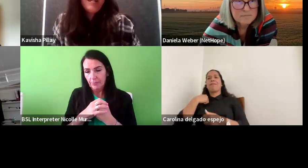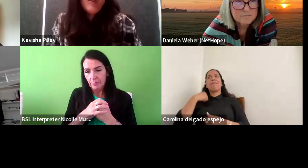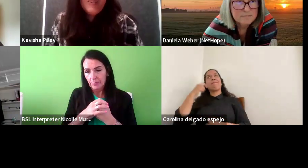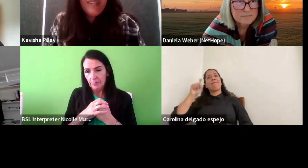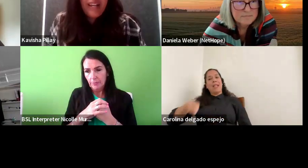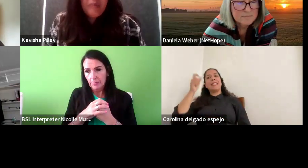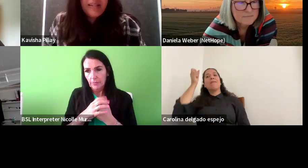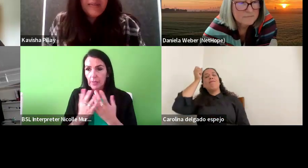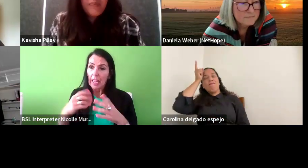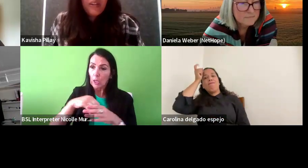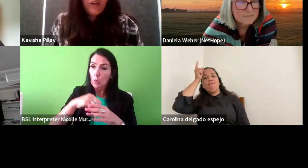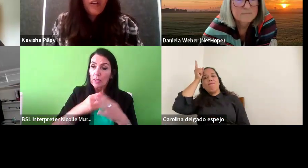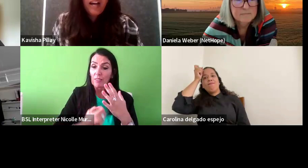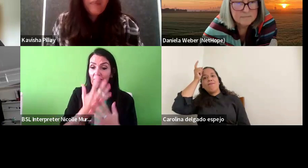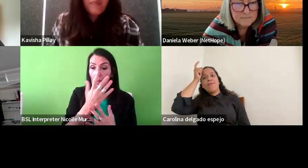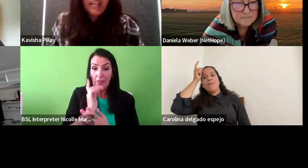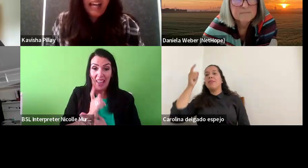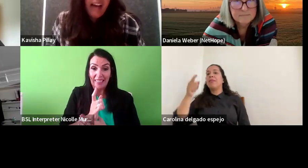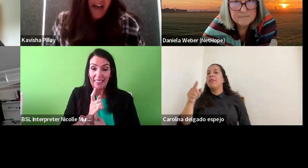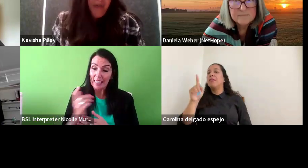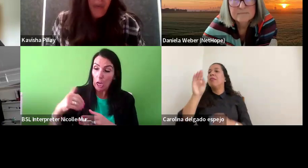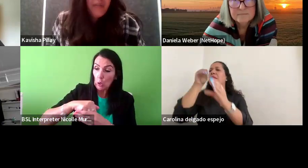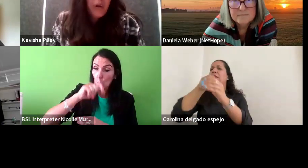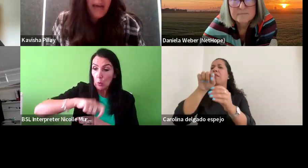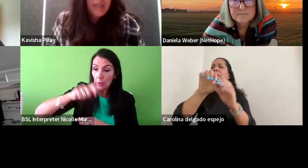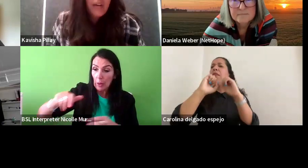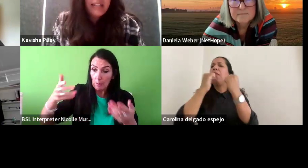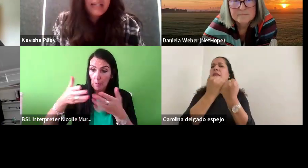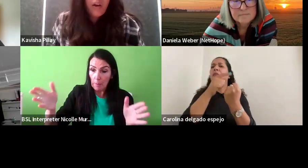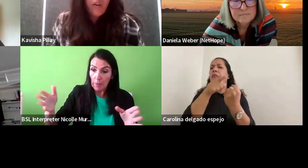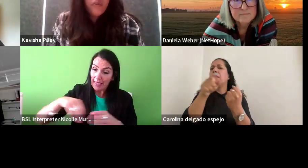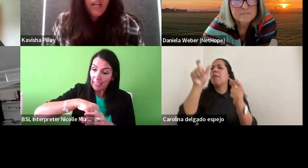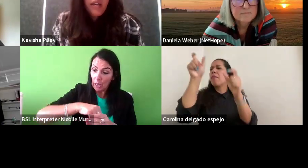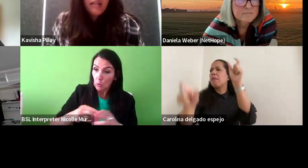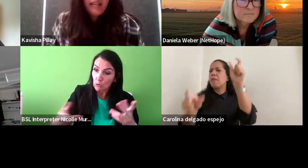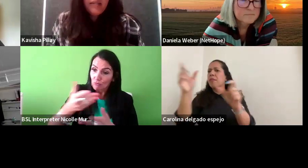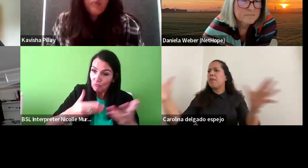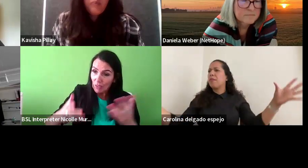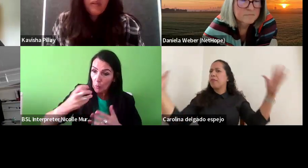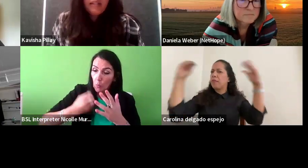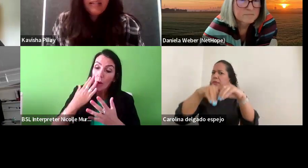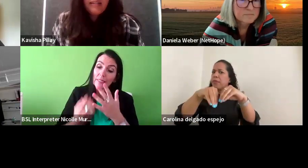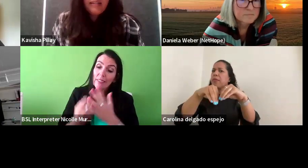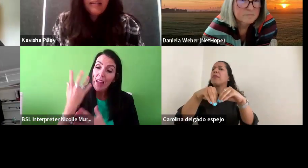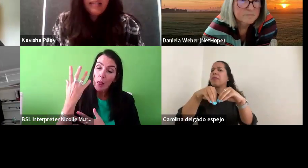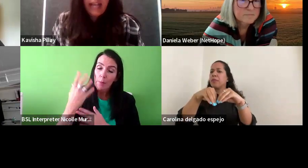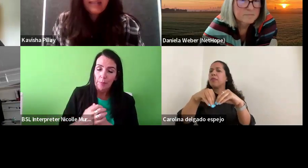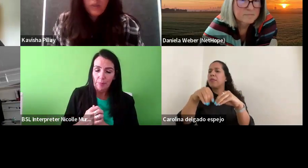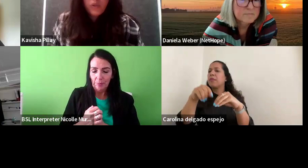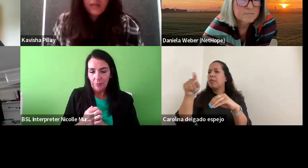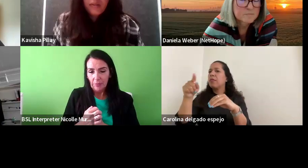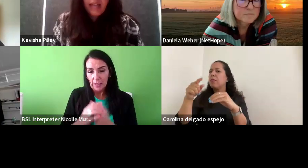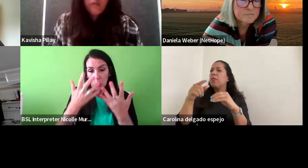of inclusive development. You know, we have to go back to ideas of these